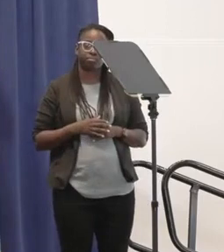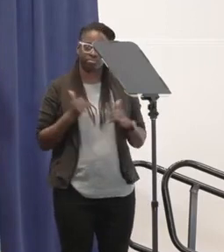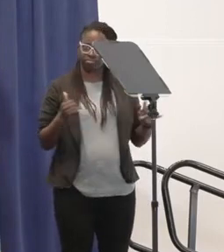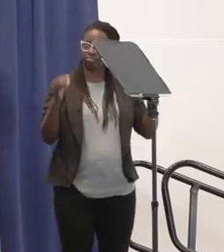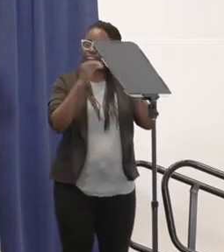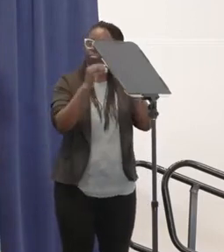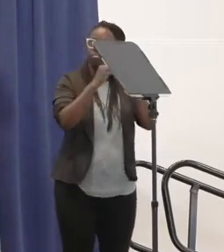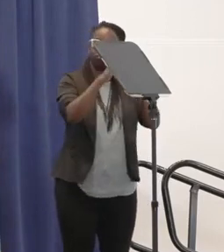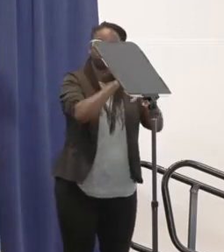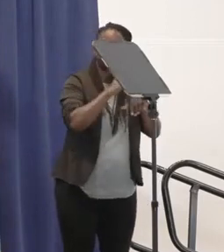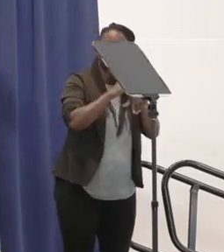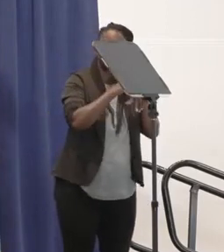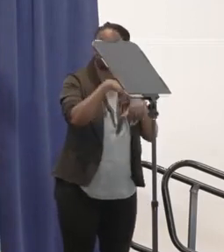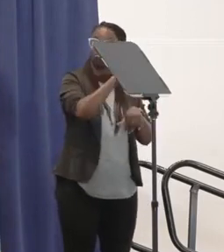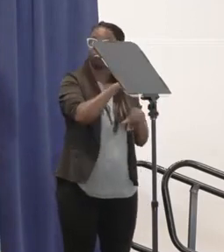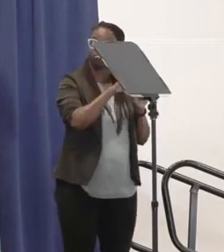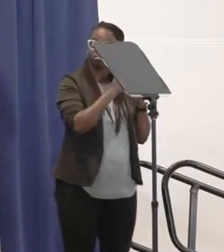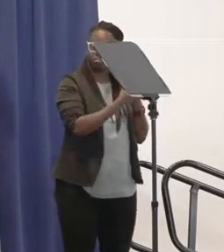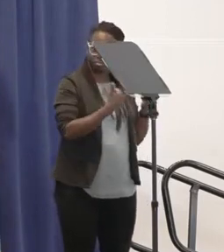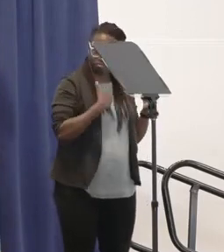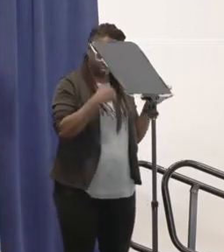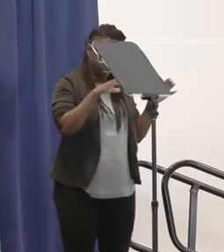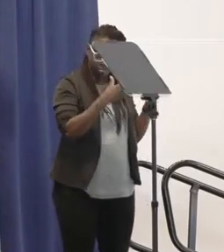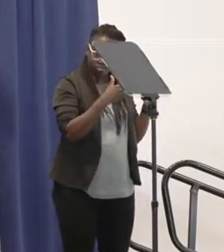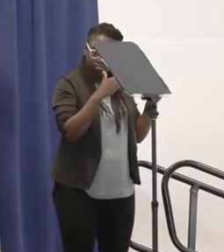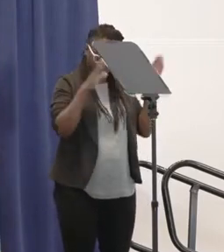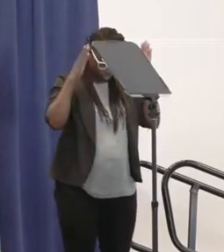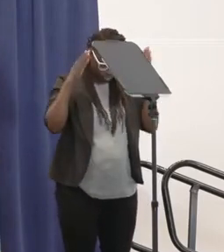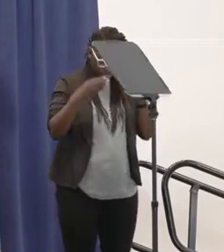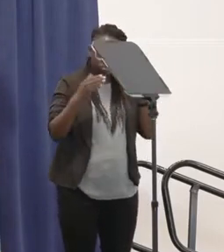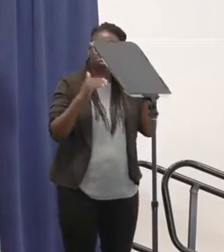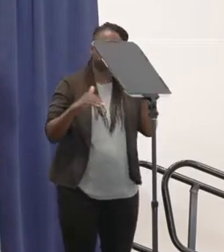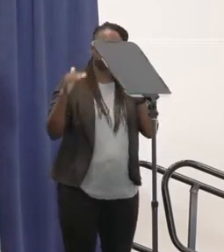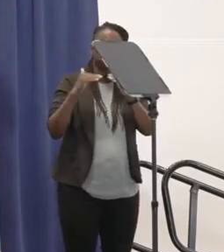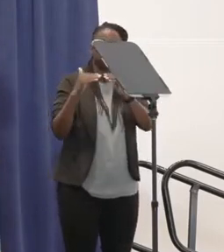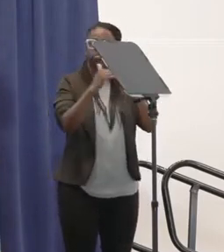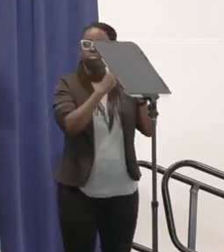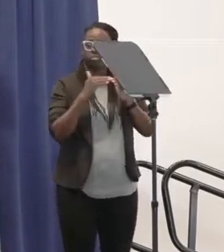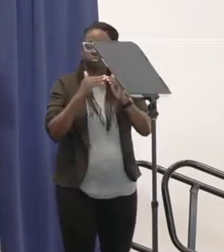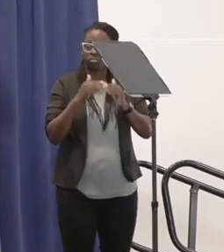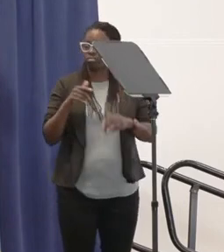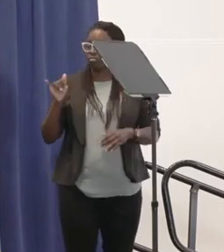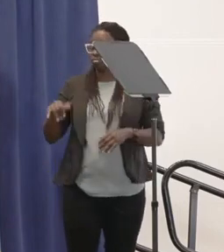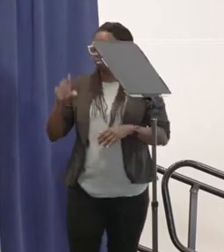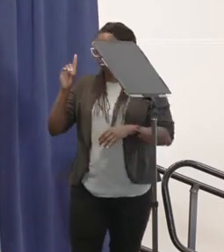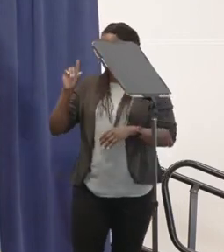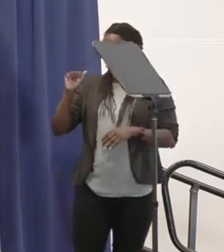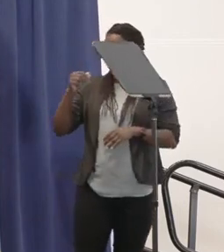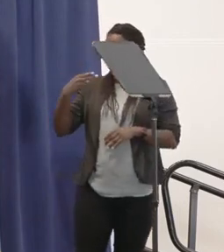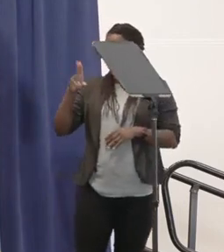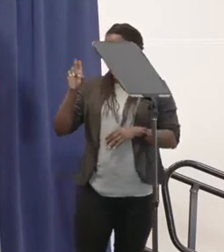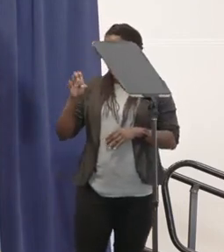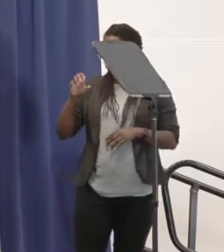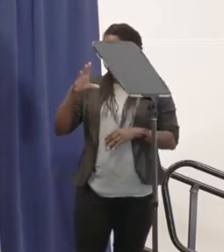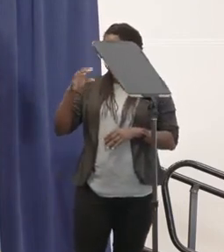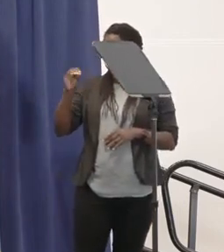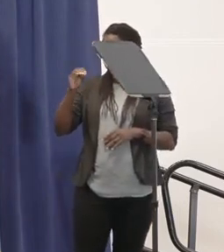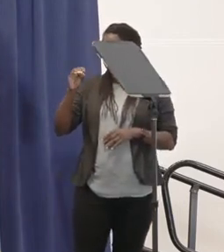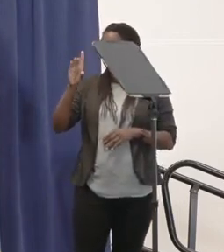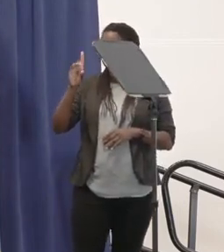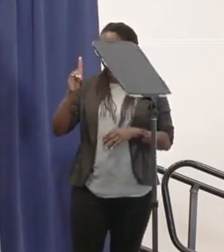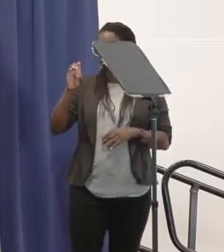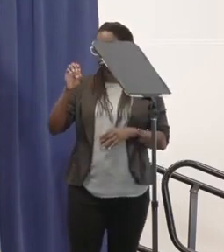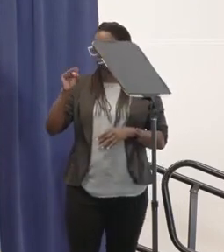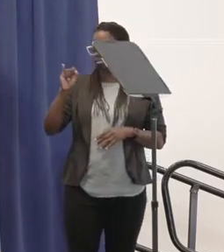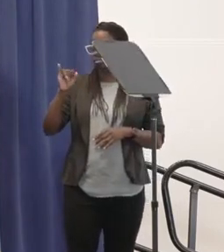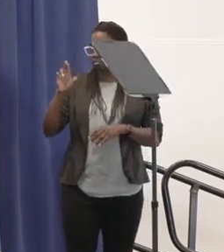of Education, including DHE and DESE, has been working with Attorney General Campbell's office over the last several